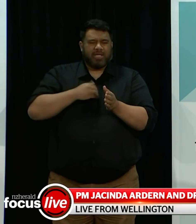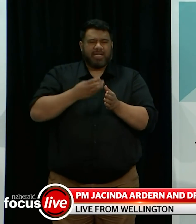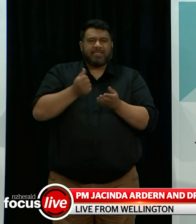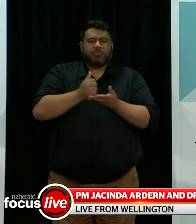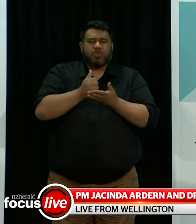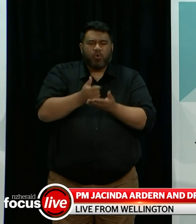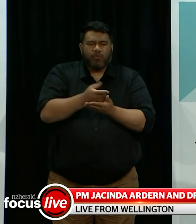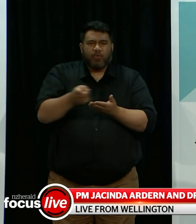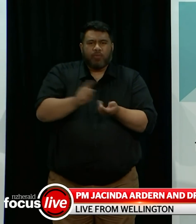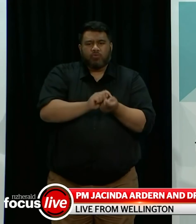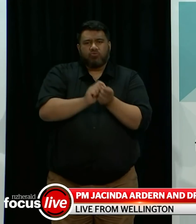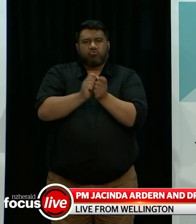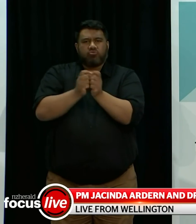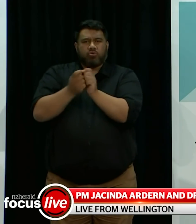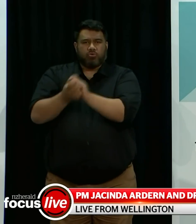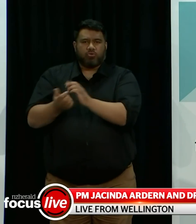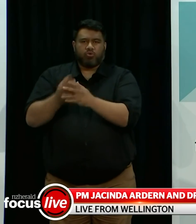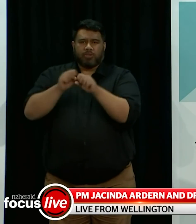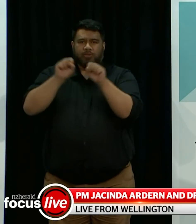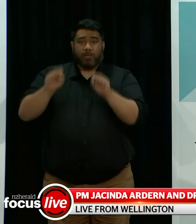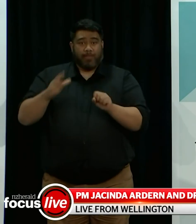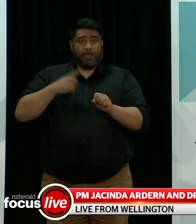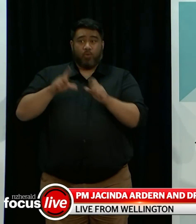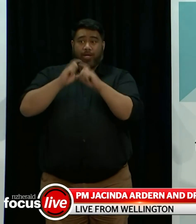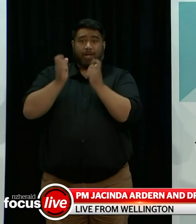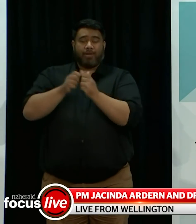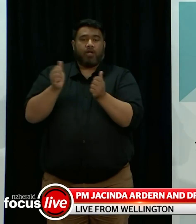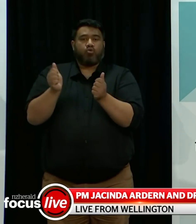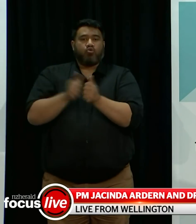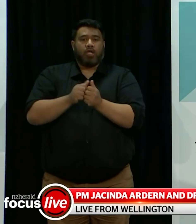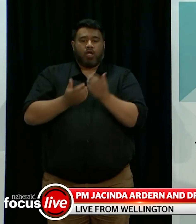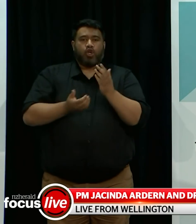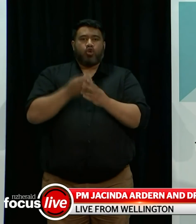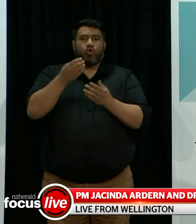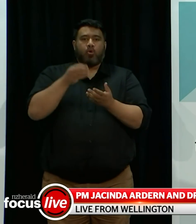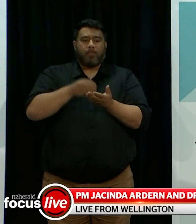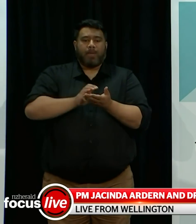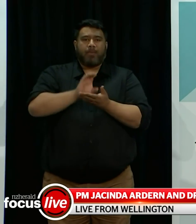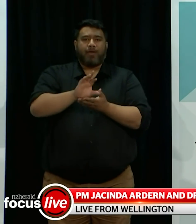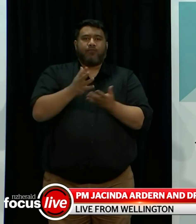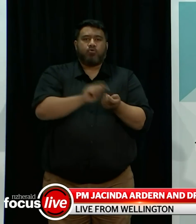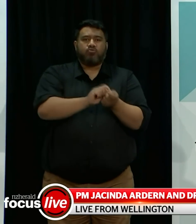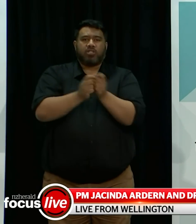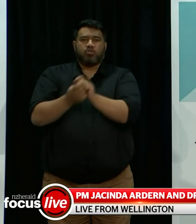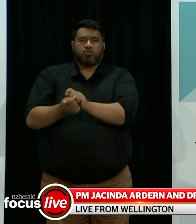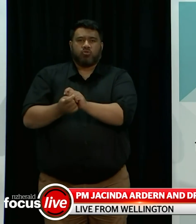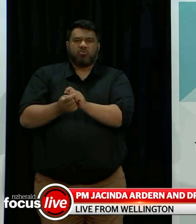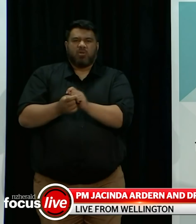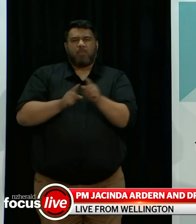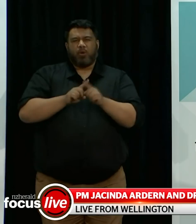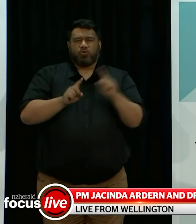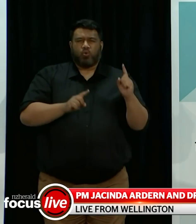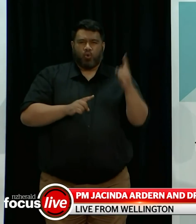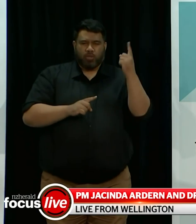into that framework. That's why Cabinet has agreed to a new transition payment for affected businesses, which will be mostly those in